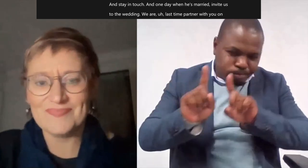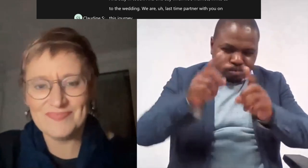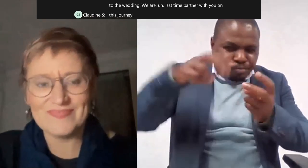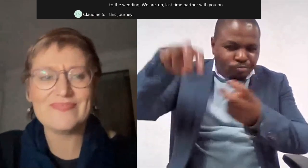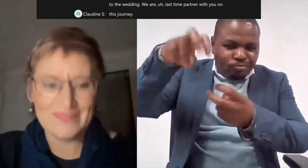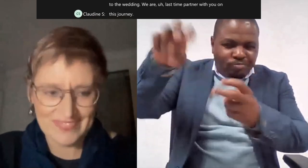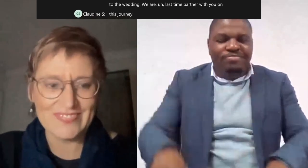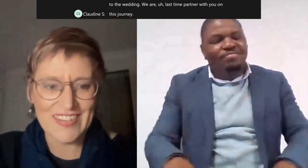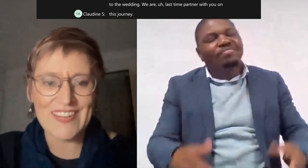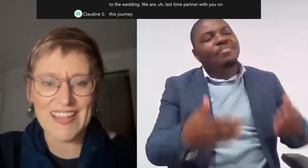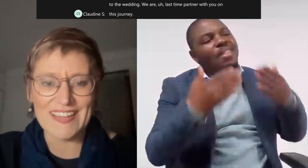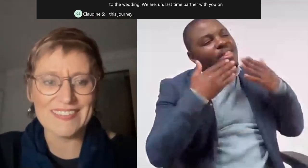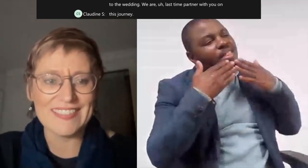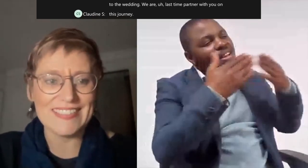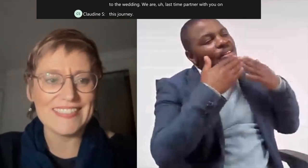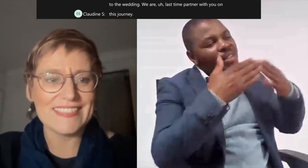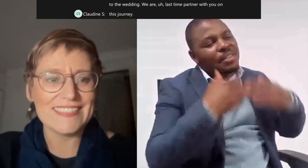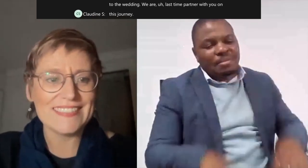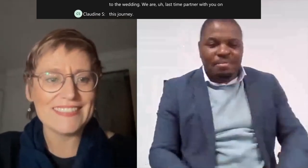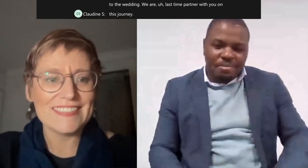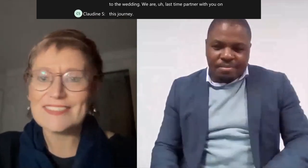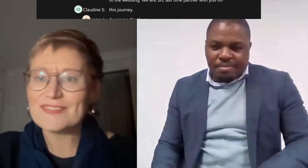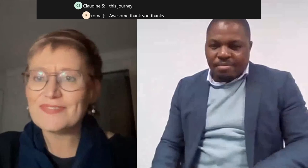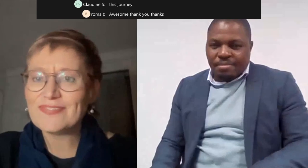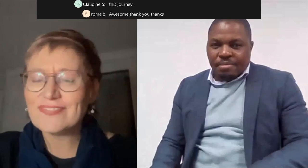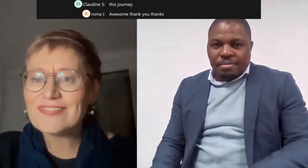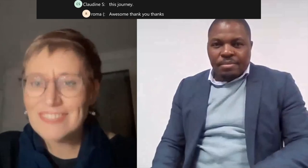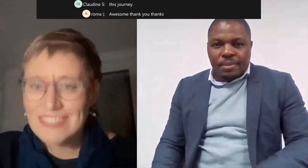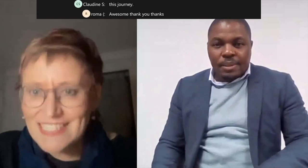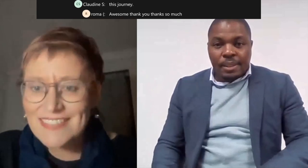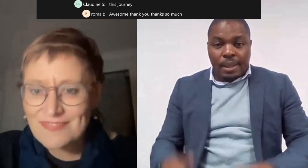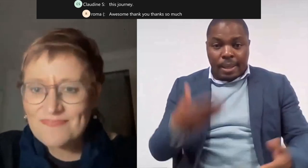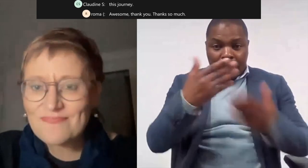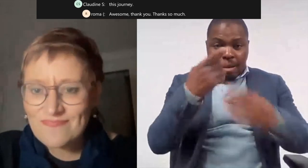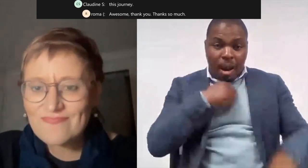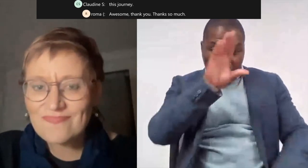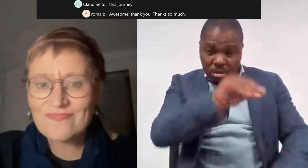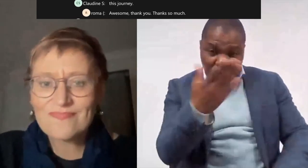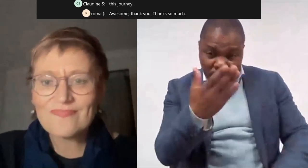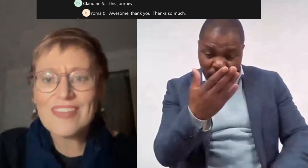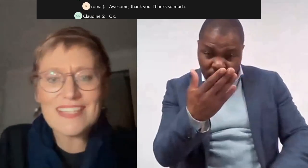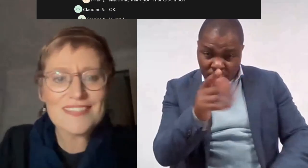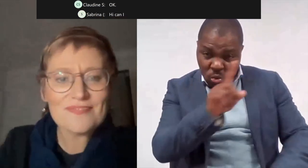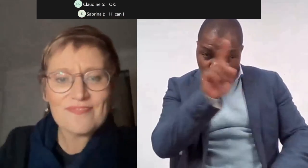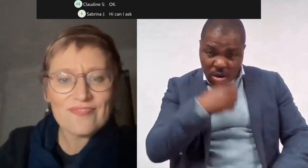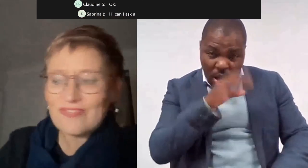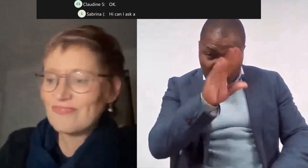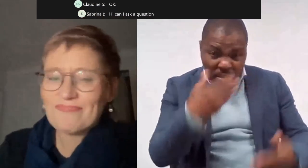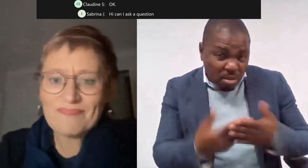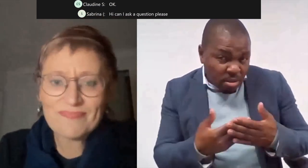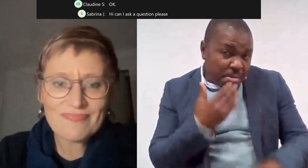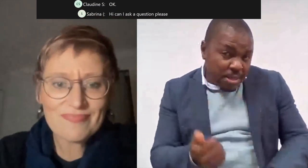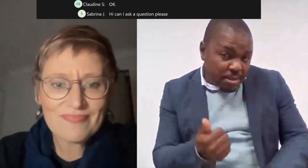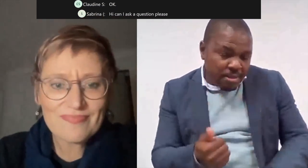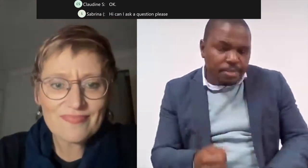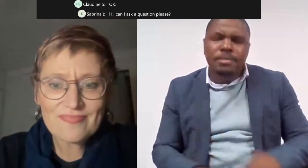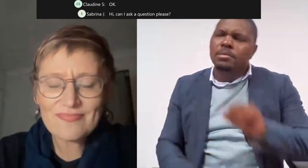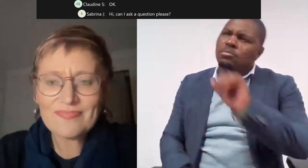Awesome. Thank you. Thanks so much. Hi, can I ask a question, please? Yes. All